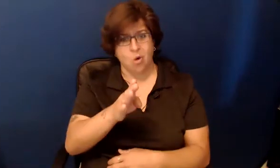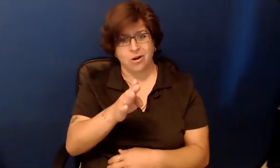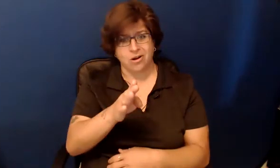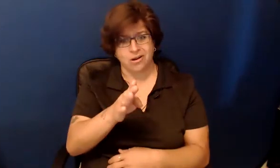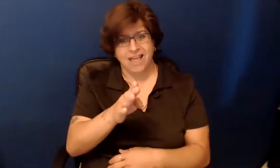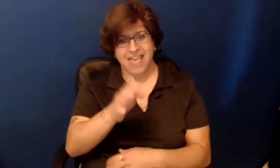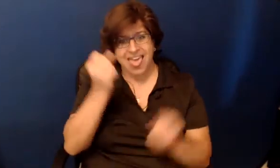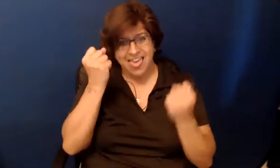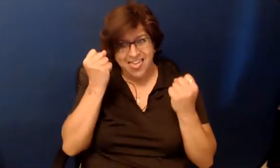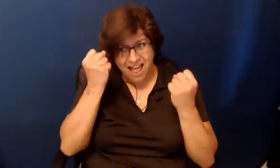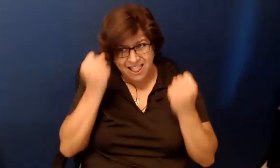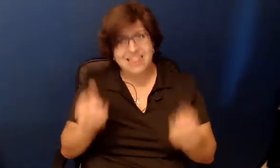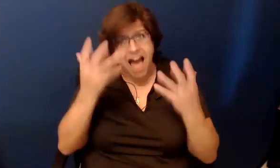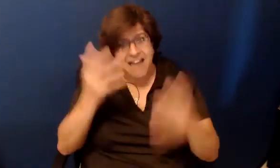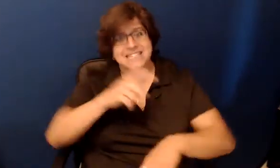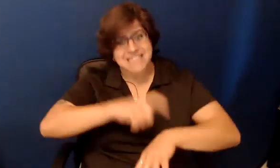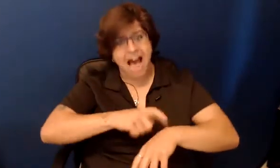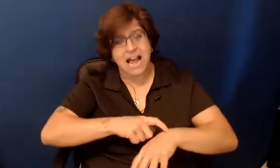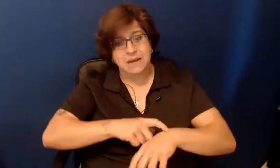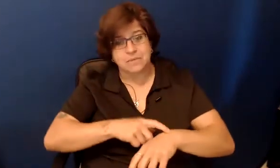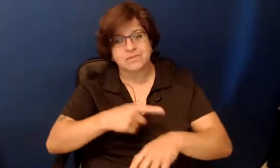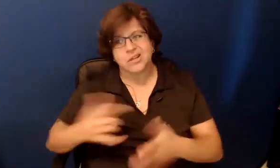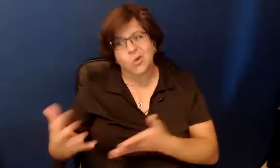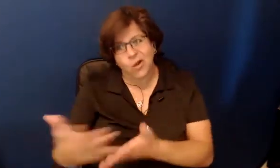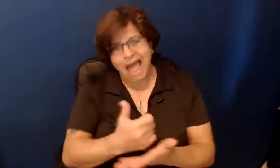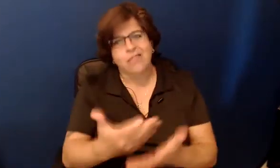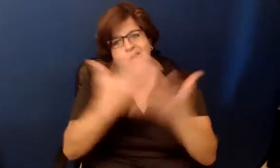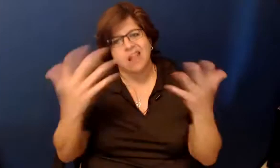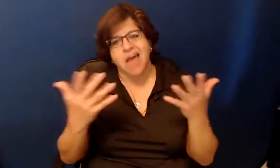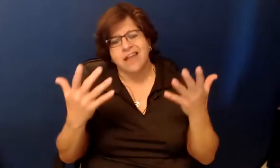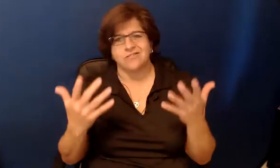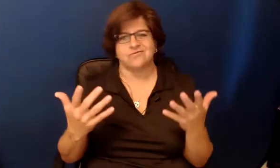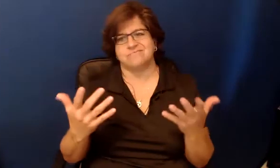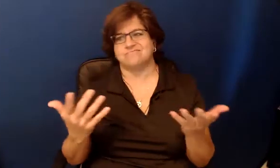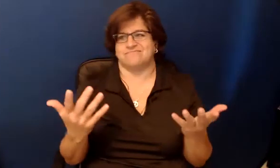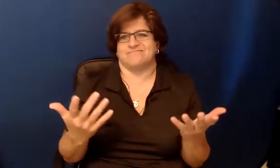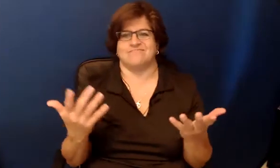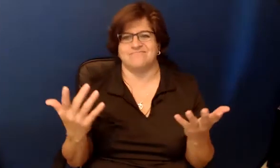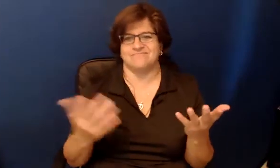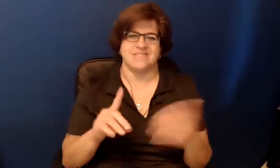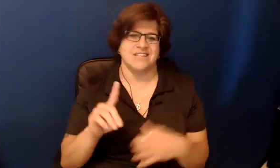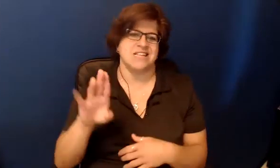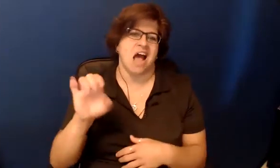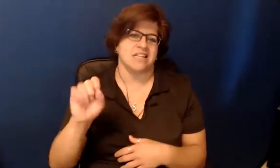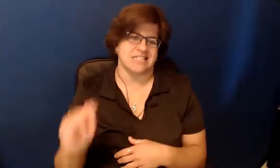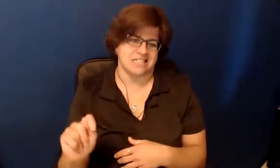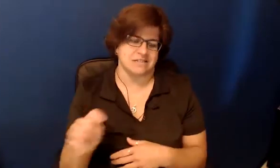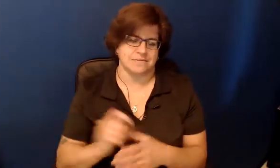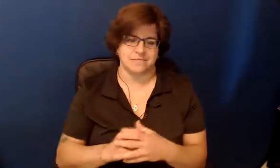years sober. You gather a lot of dust in the, So he says, listen, I've listened to you all day